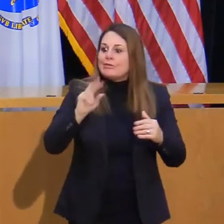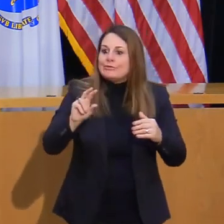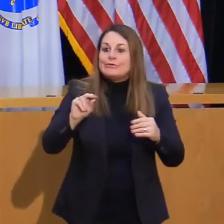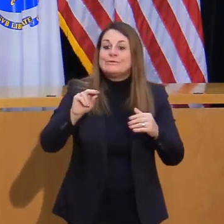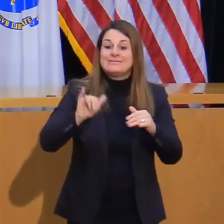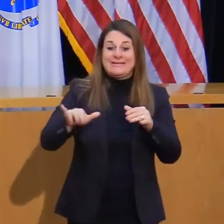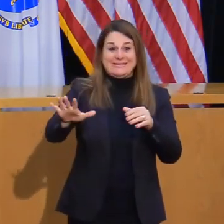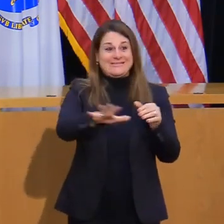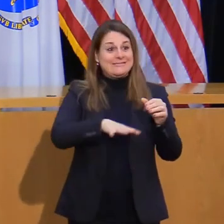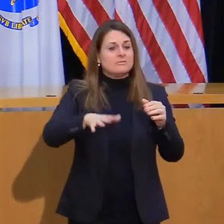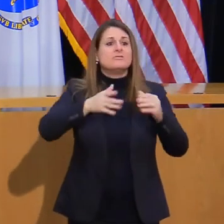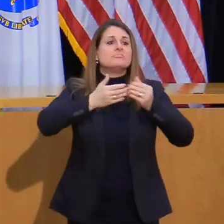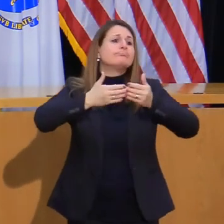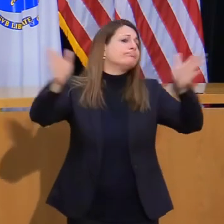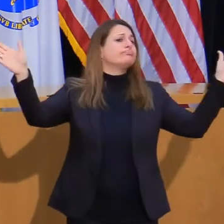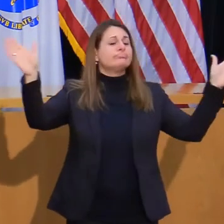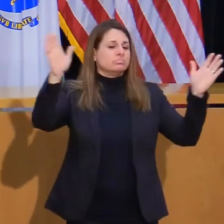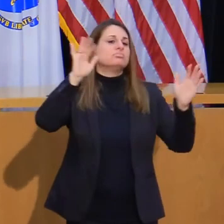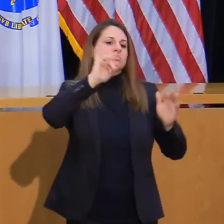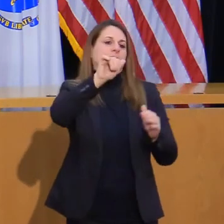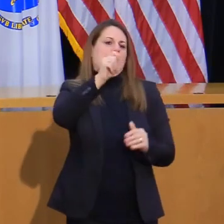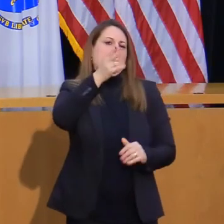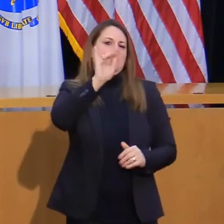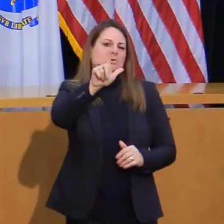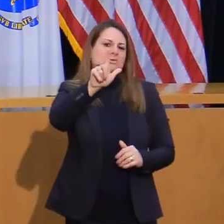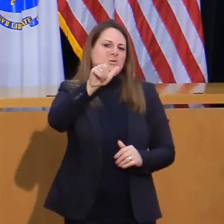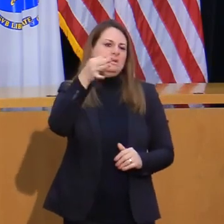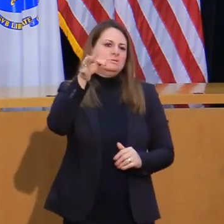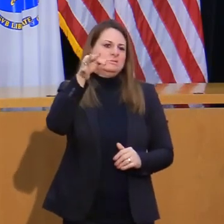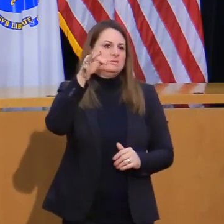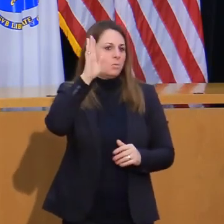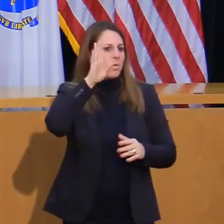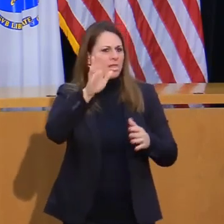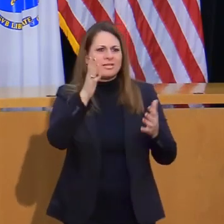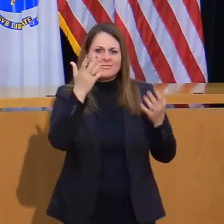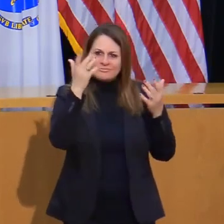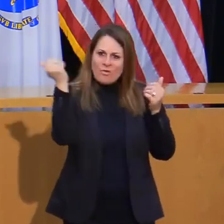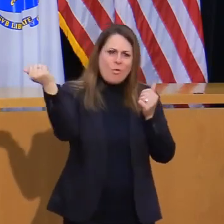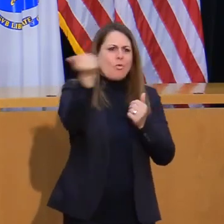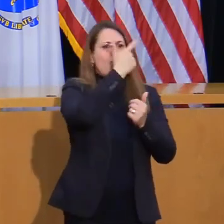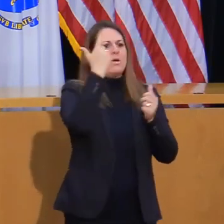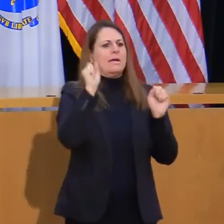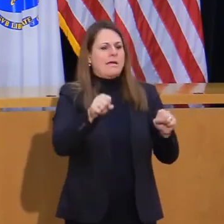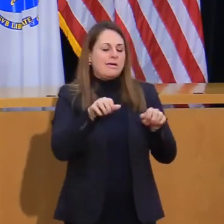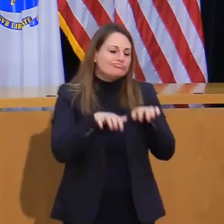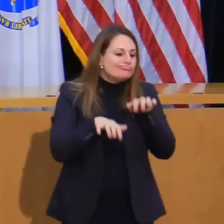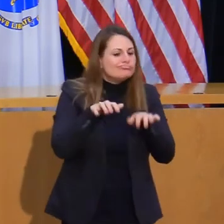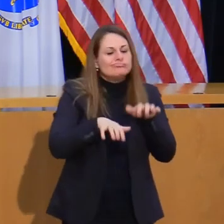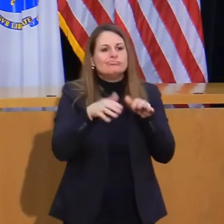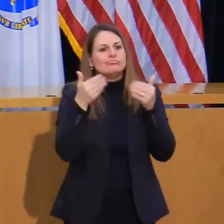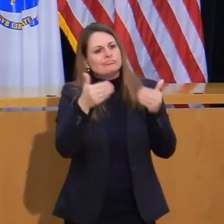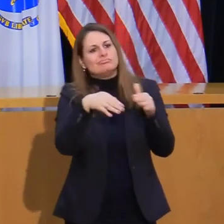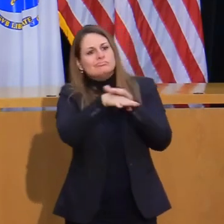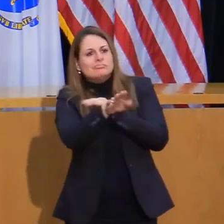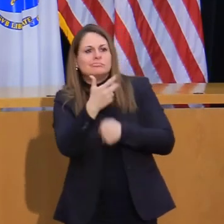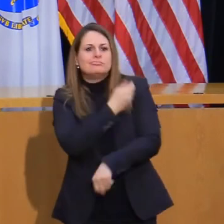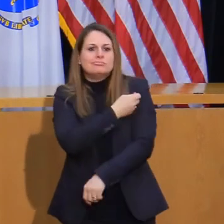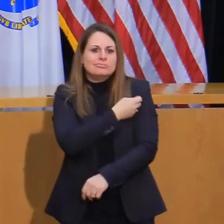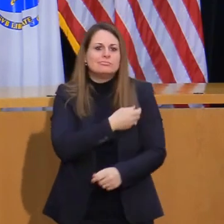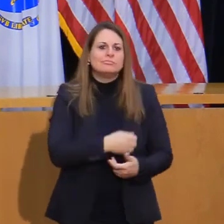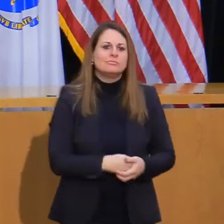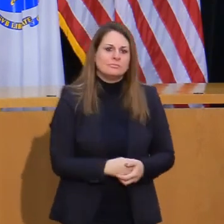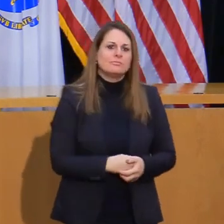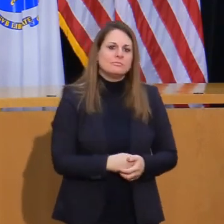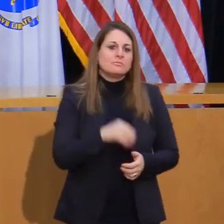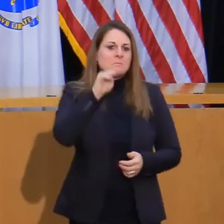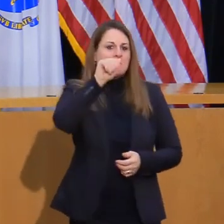pre-register for an appointment at mass.gov/COVID vaccine. You can also look for appointments at other sites like